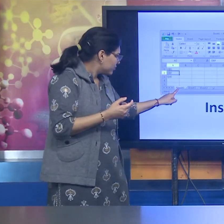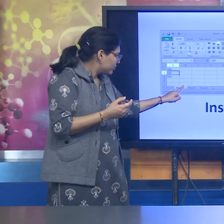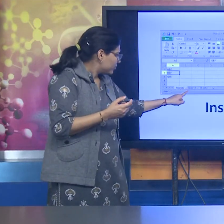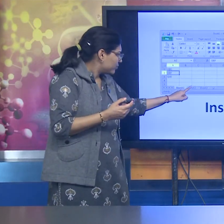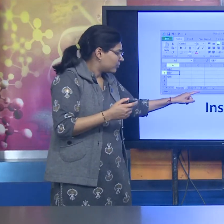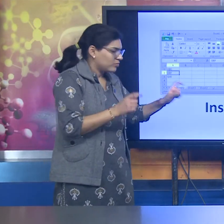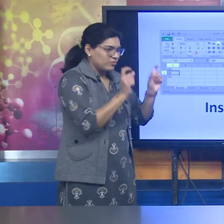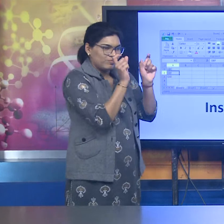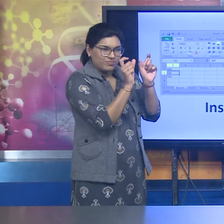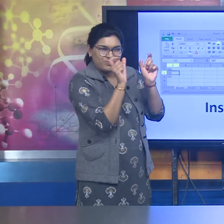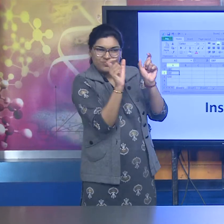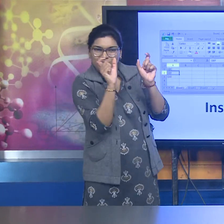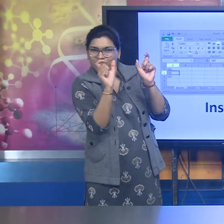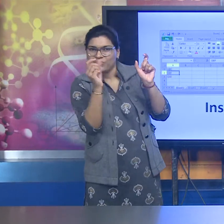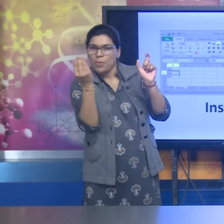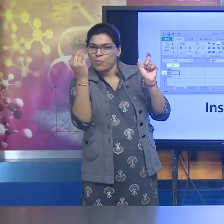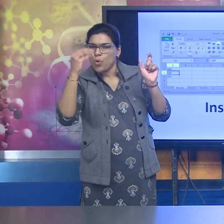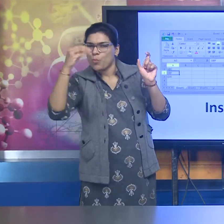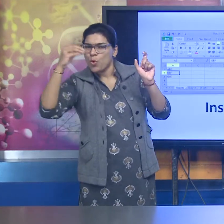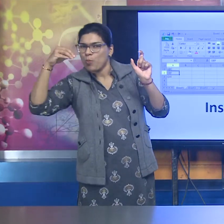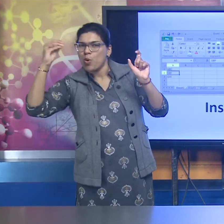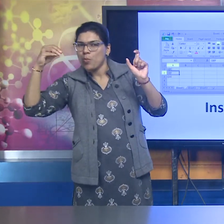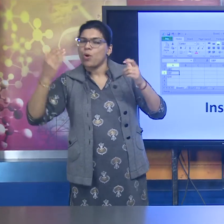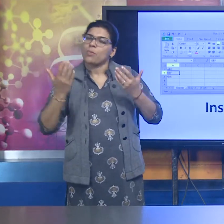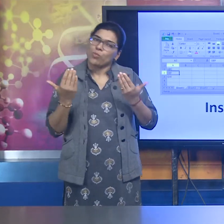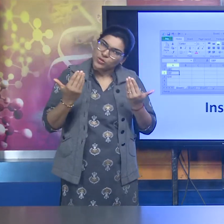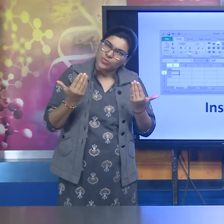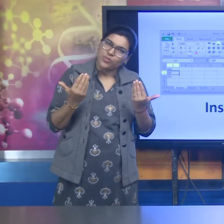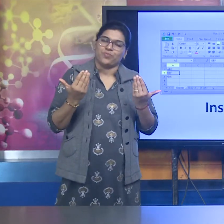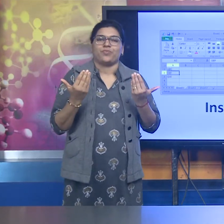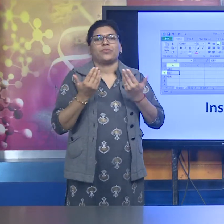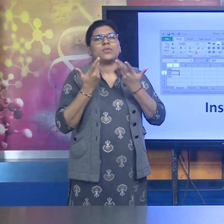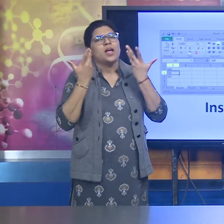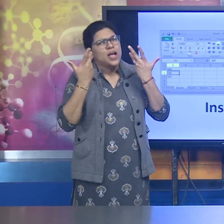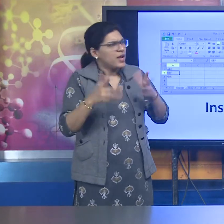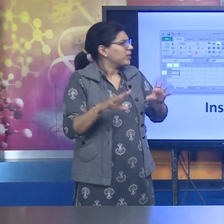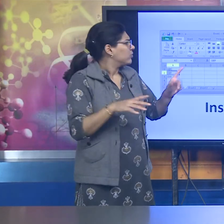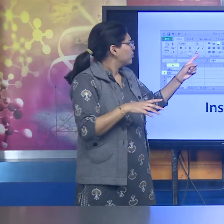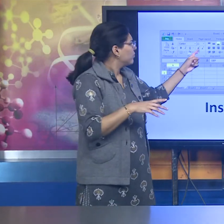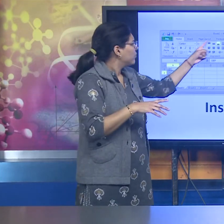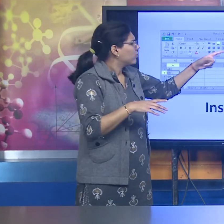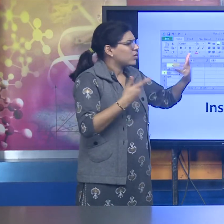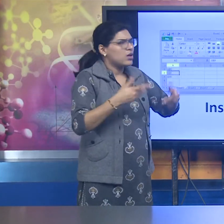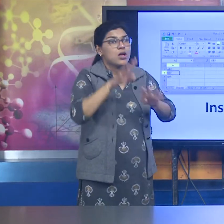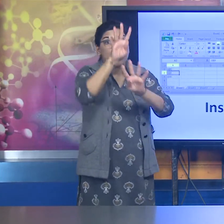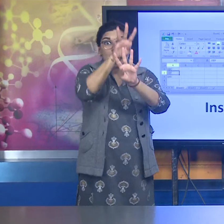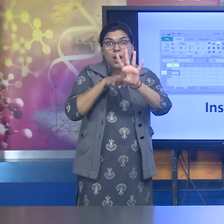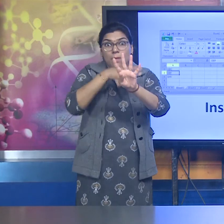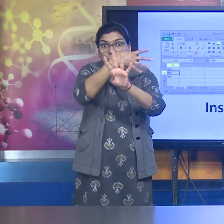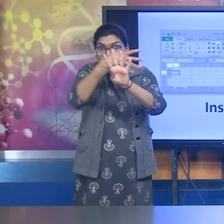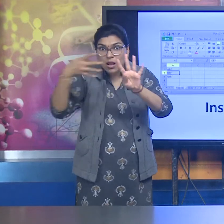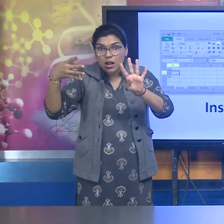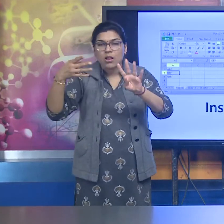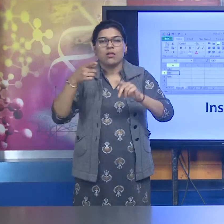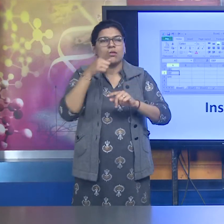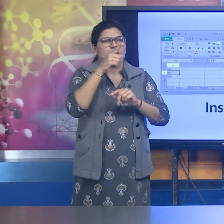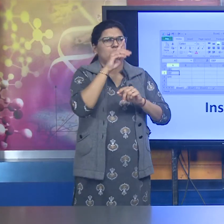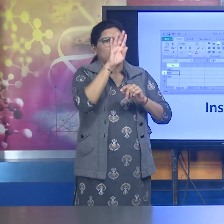or horizontally or in any sheet, that is sheet 1, 2, 3,